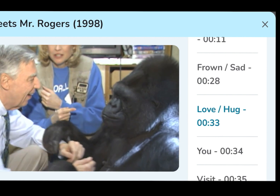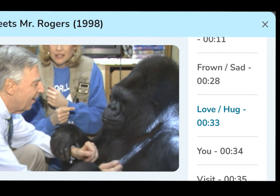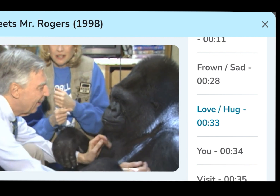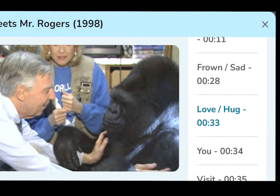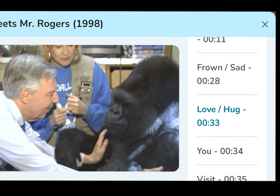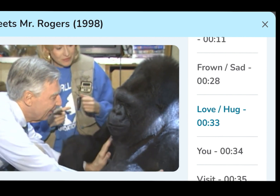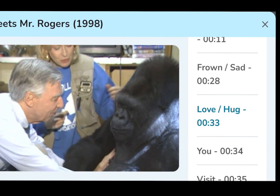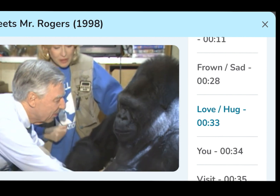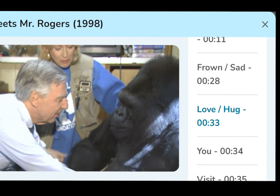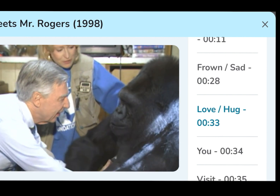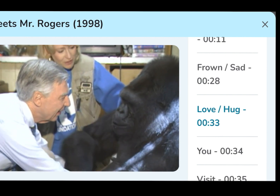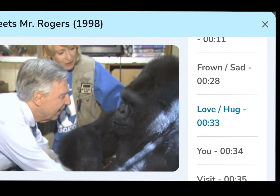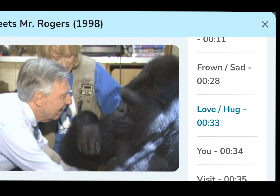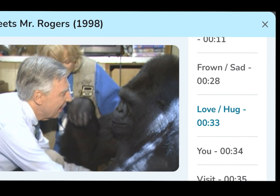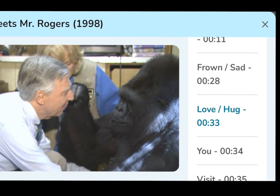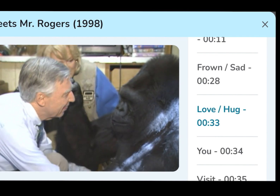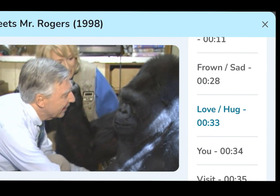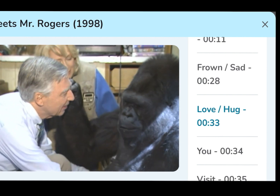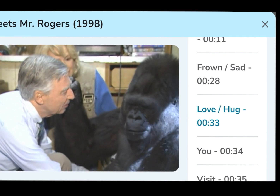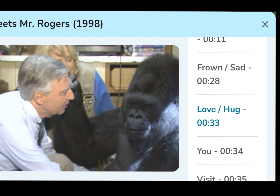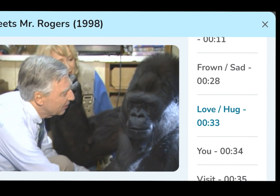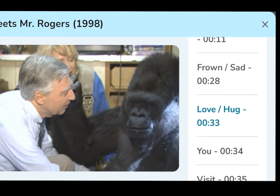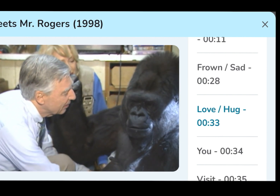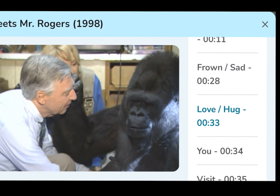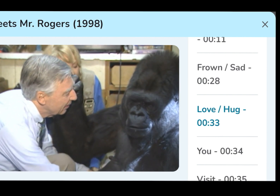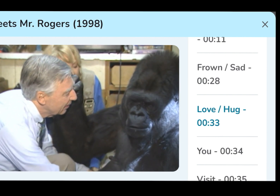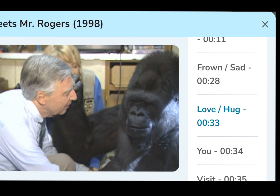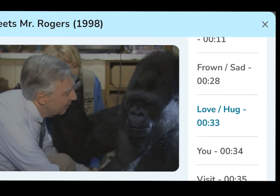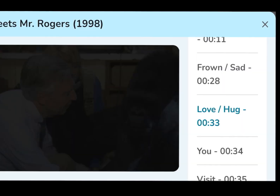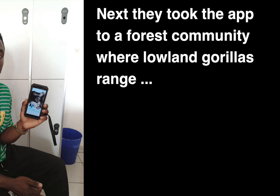love. Oh. Well, that was very nice. Thank you, Coco.